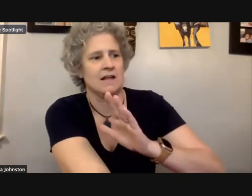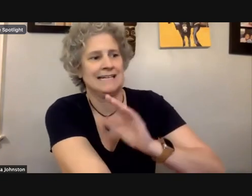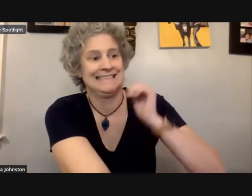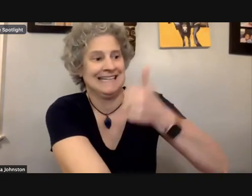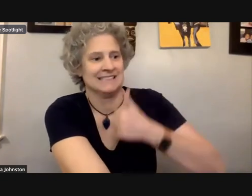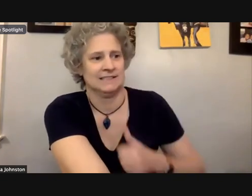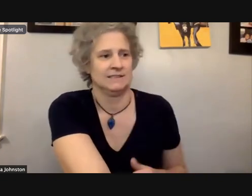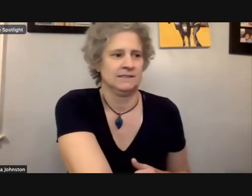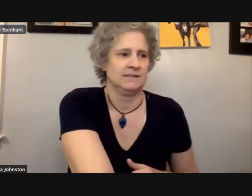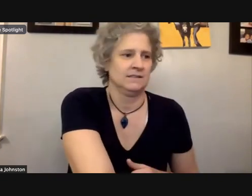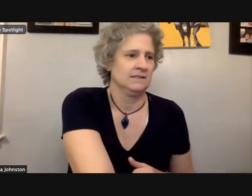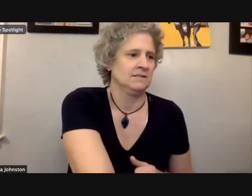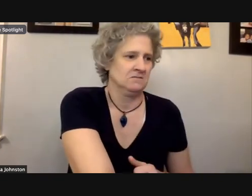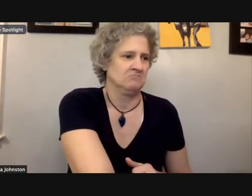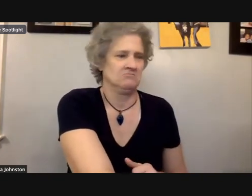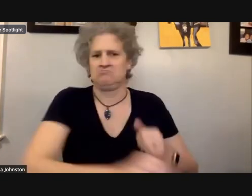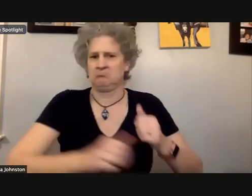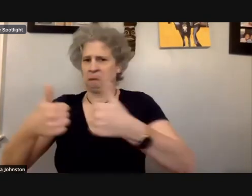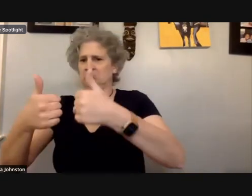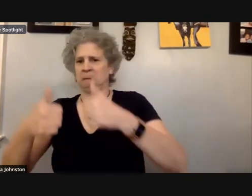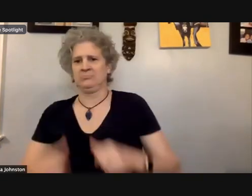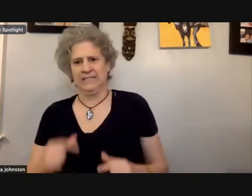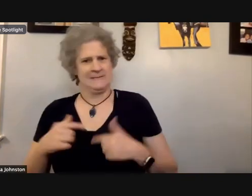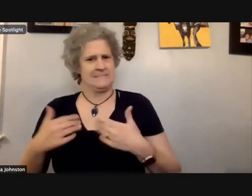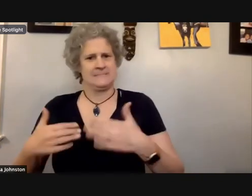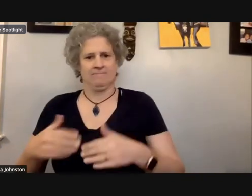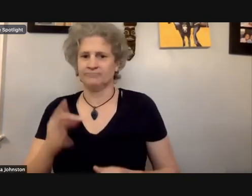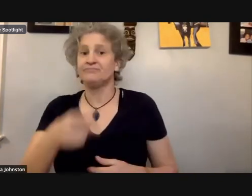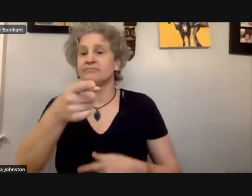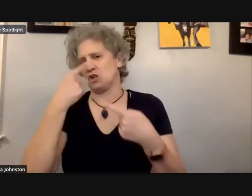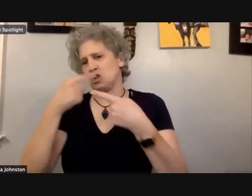please. Great.